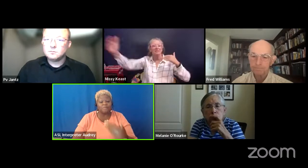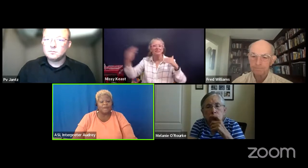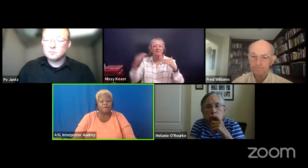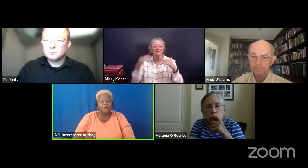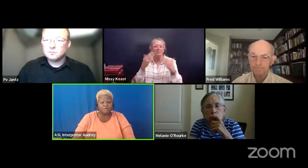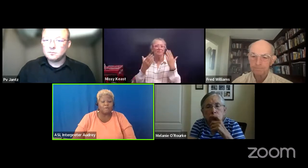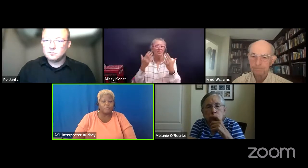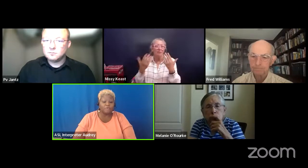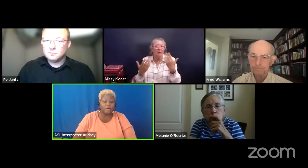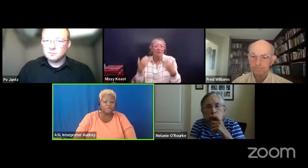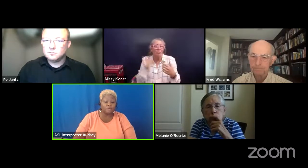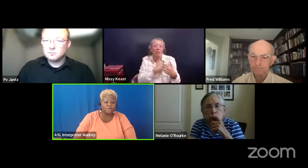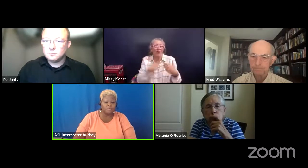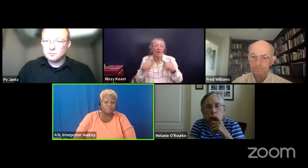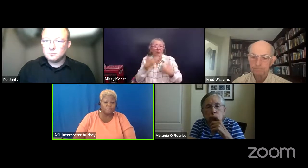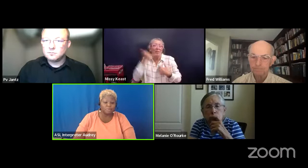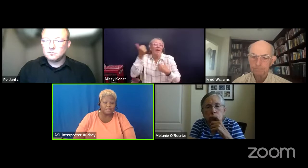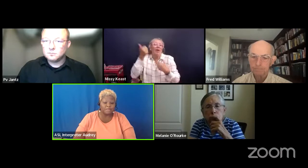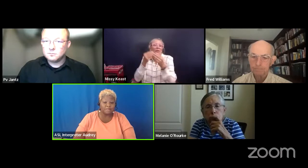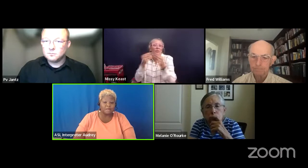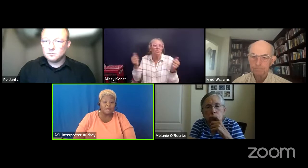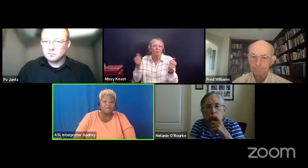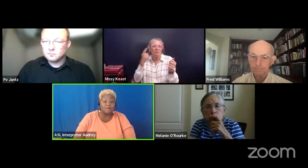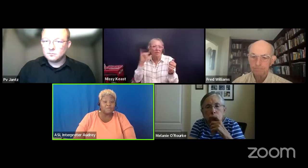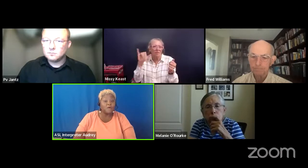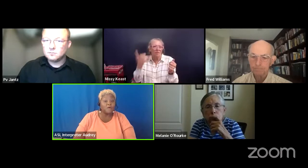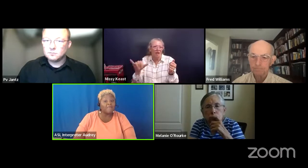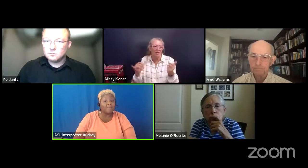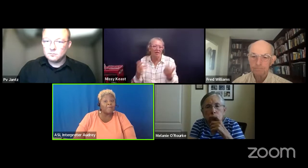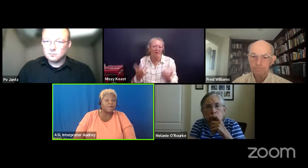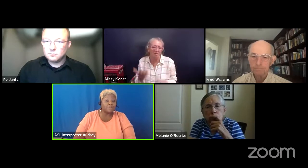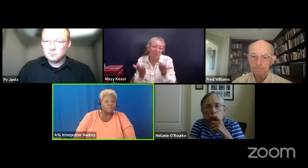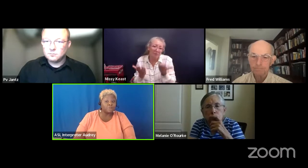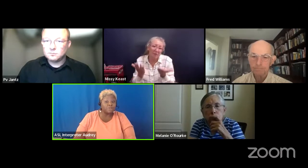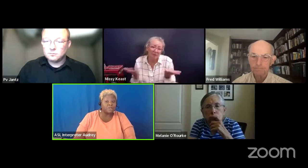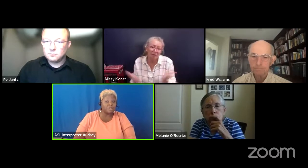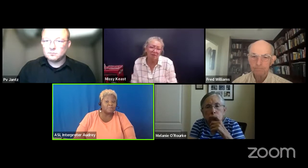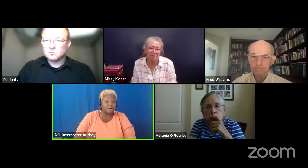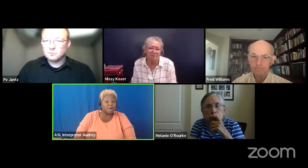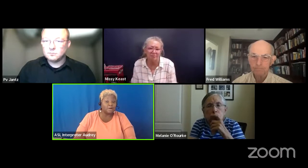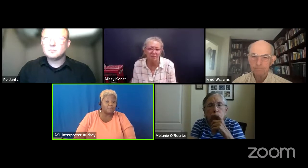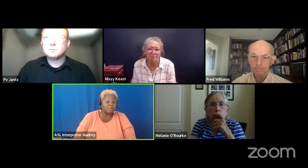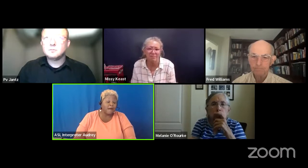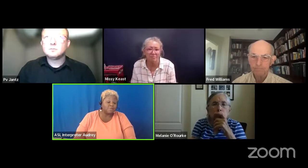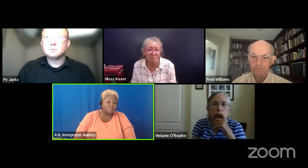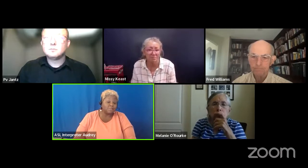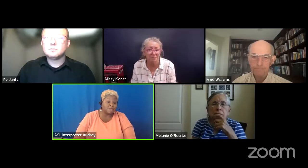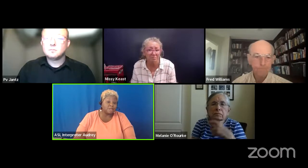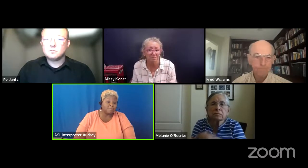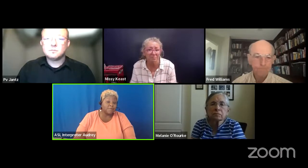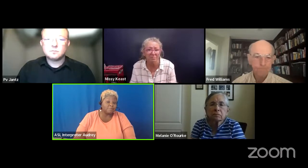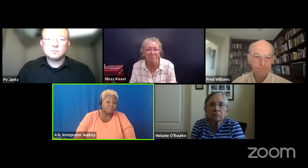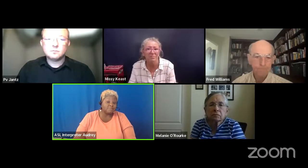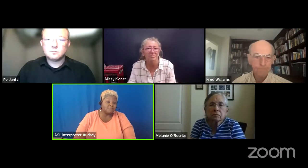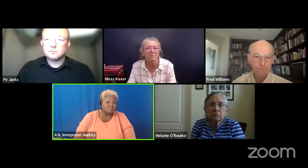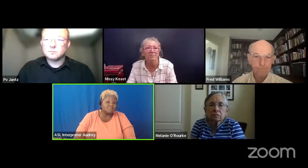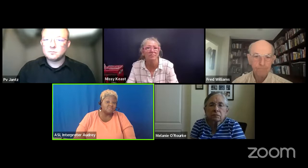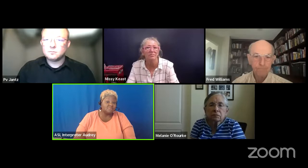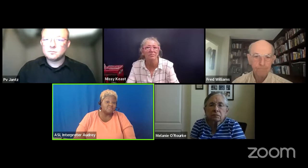what to expect going forward for our future board meetings, because we'll have a better solution, better options in